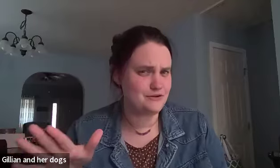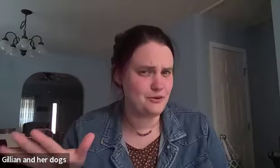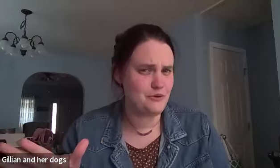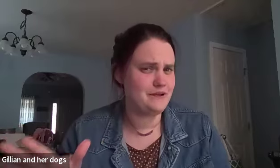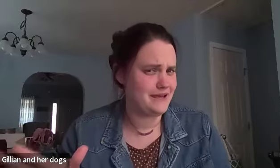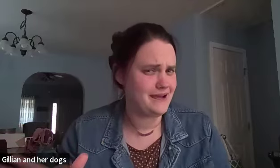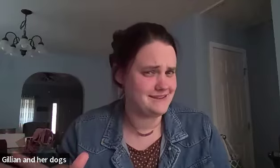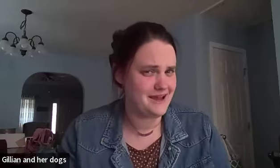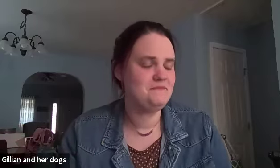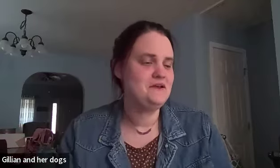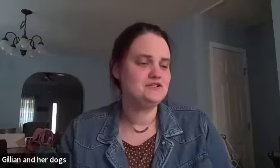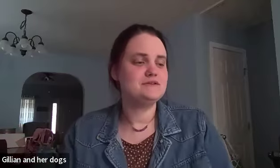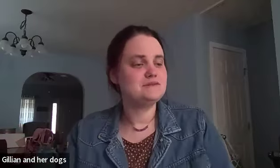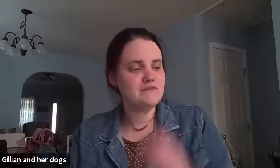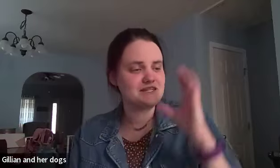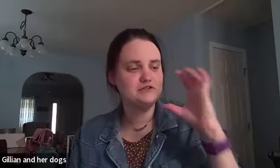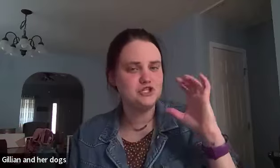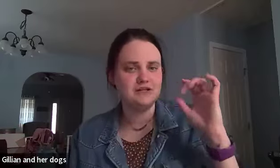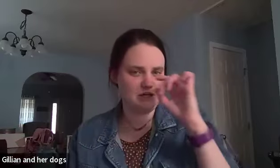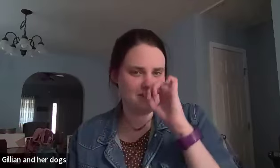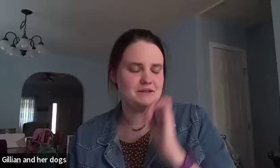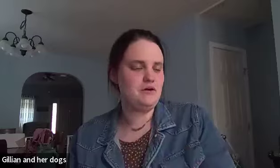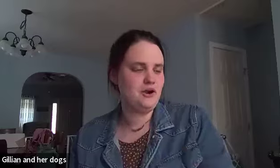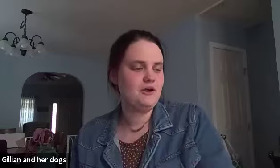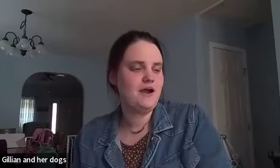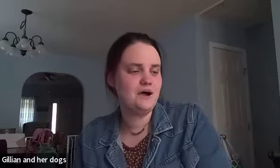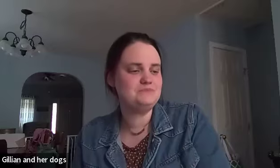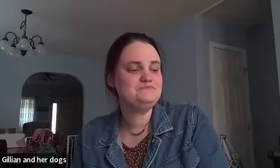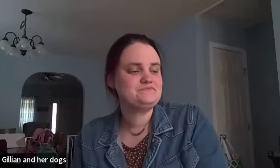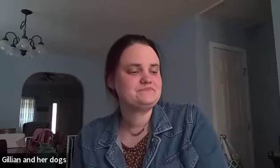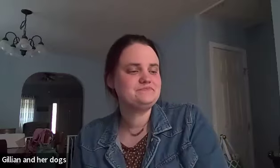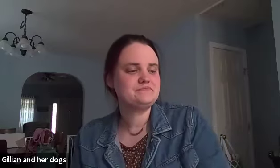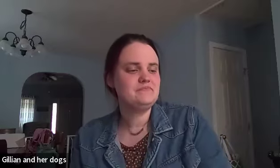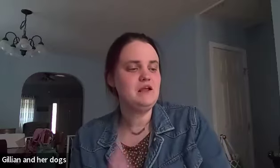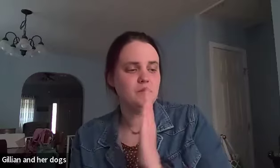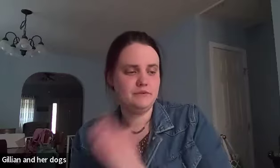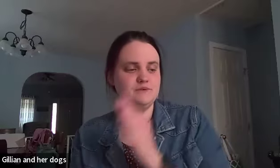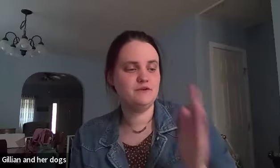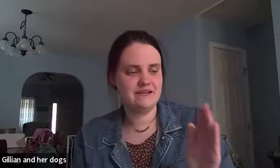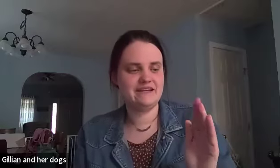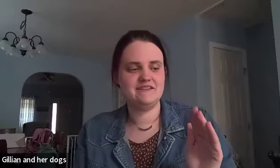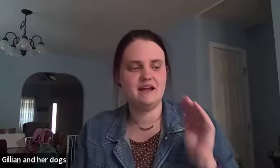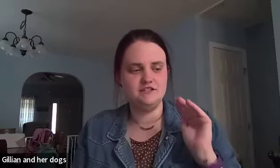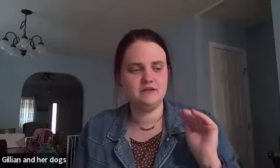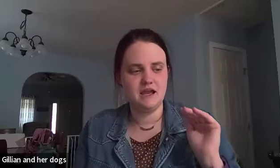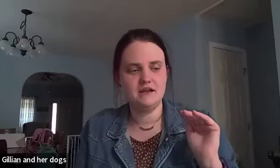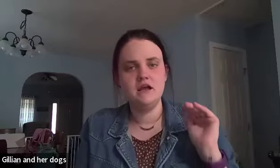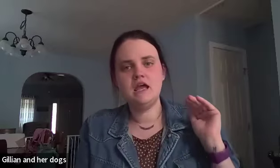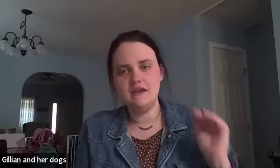four more we can add to that. So this little chunk is going to be a bit longer. What we do before we get into that, I do want to add, if